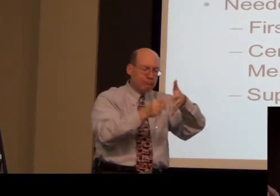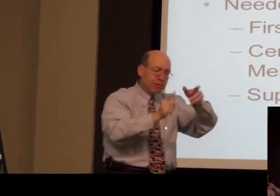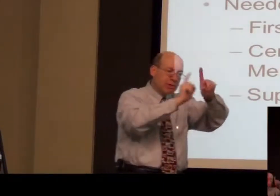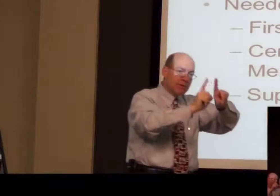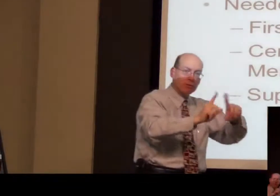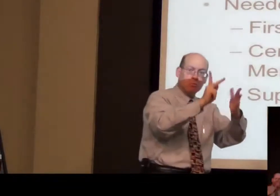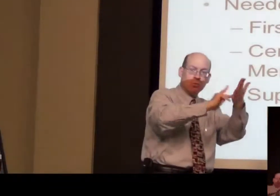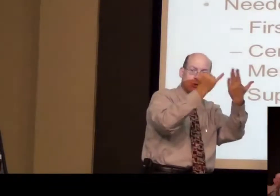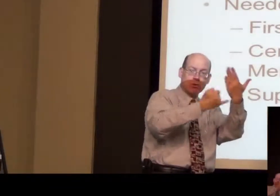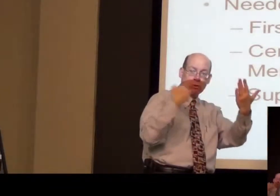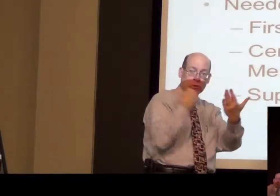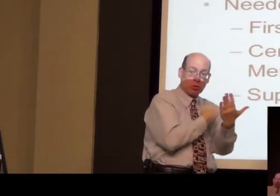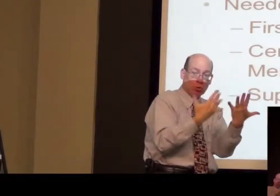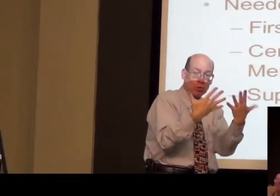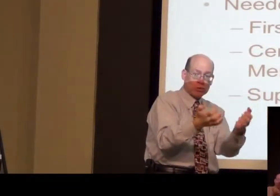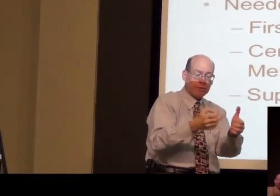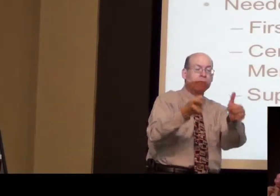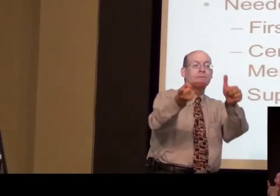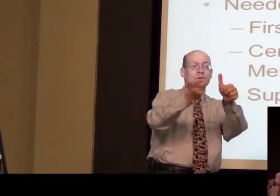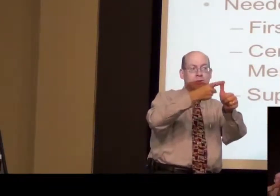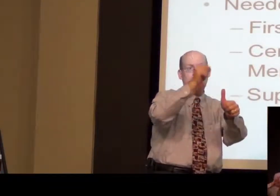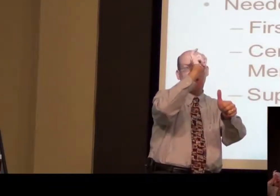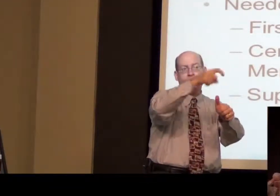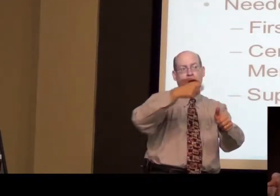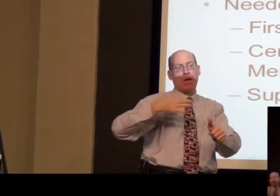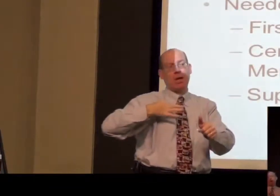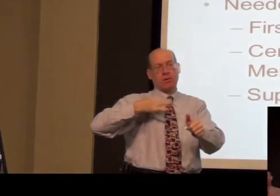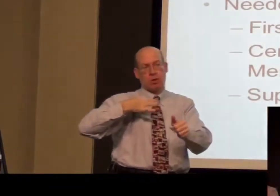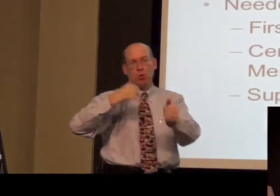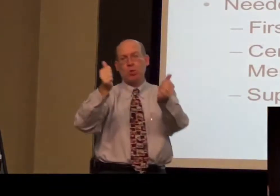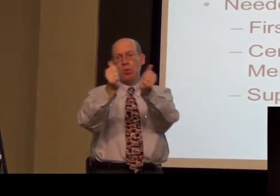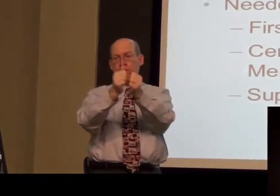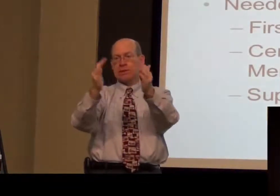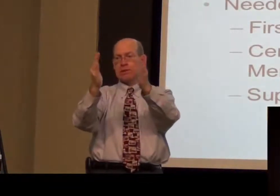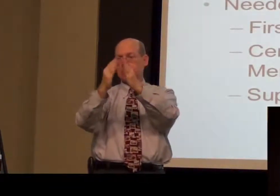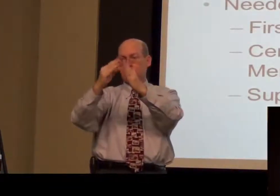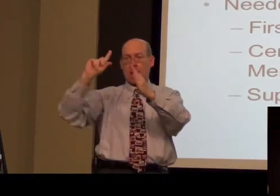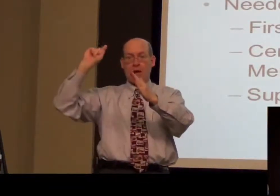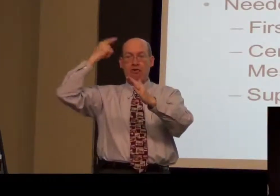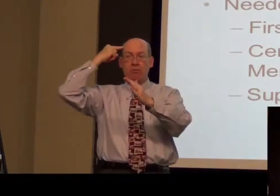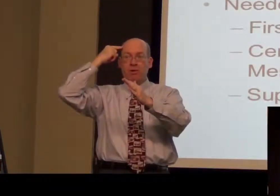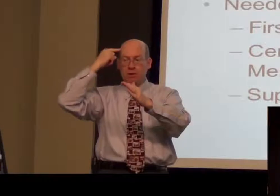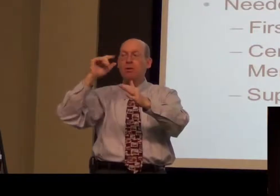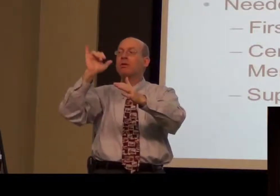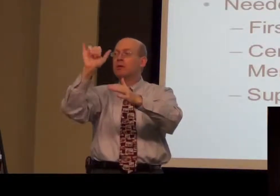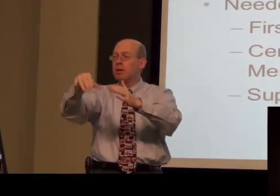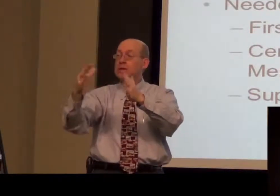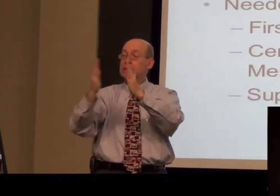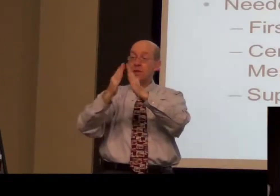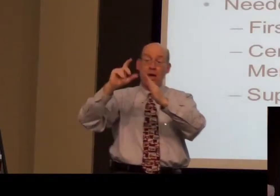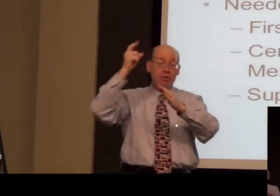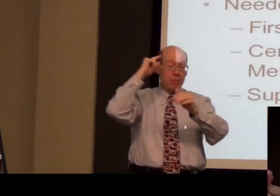raise funds for this project, a few different projects actually on campus that we wanted to